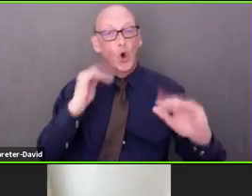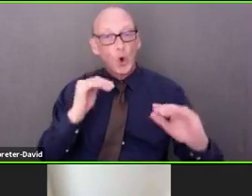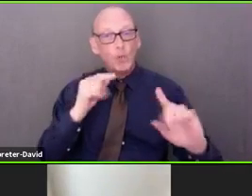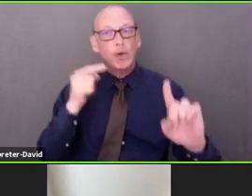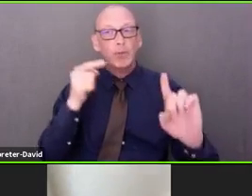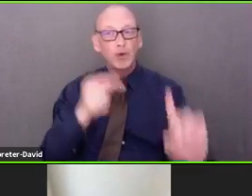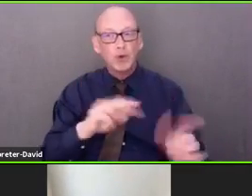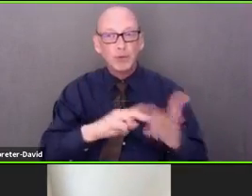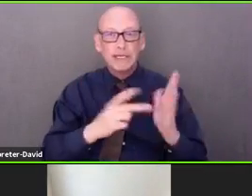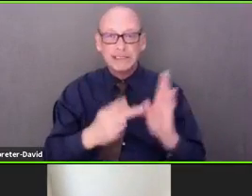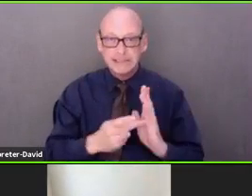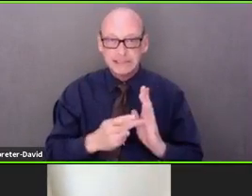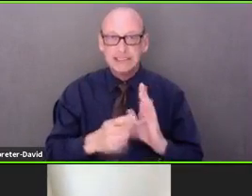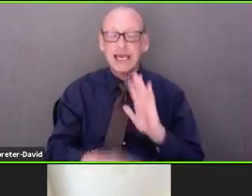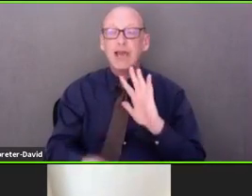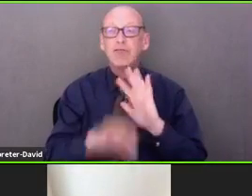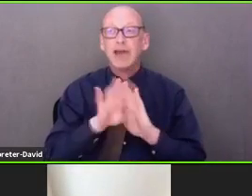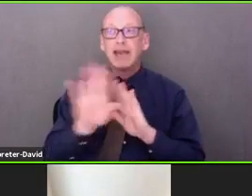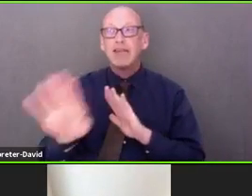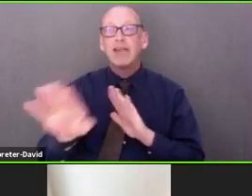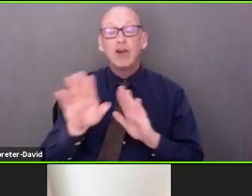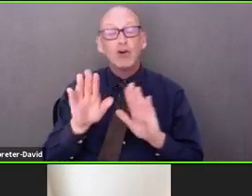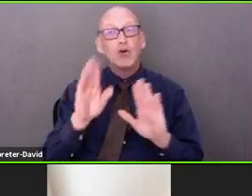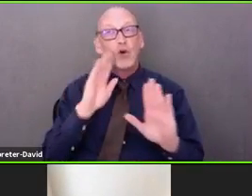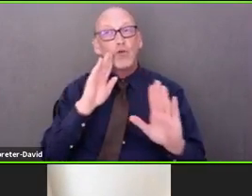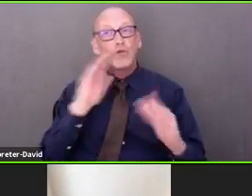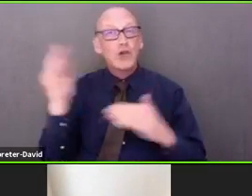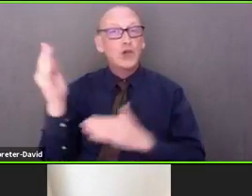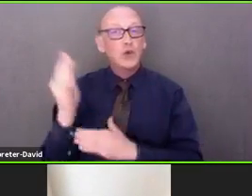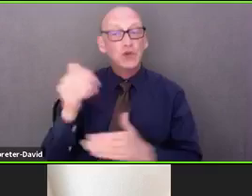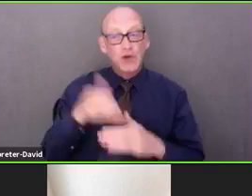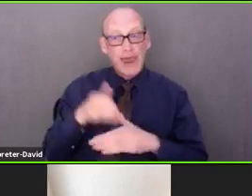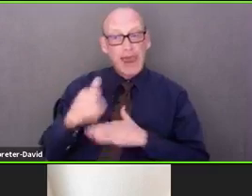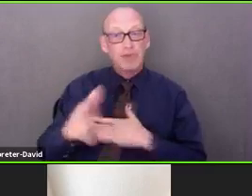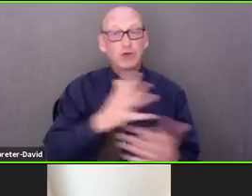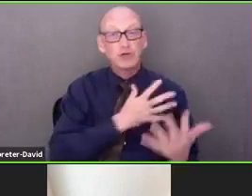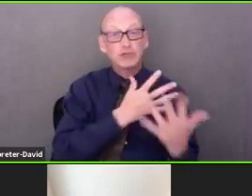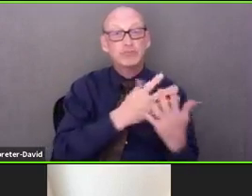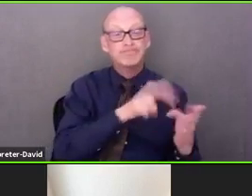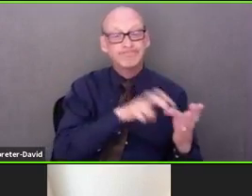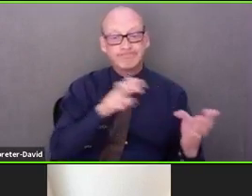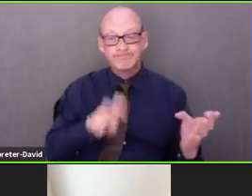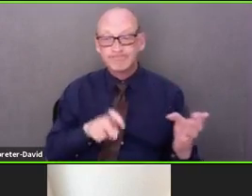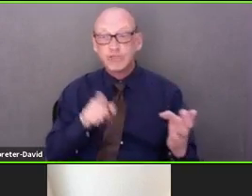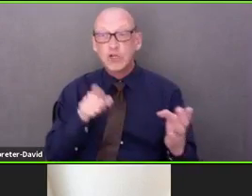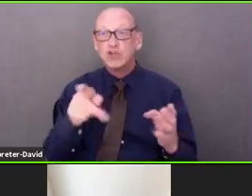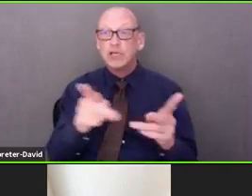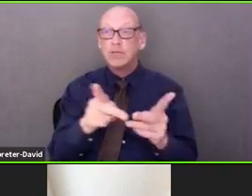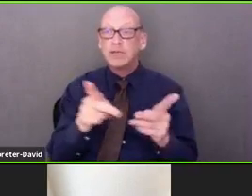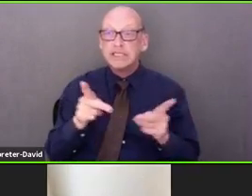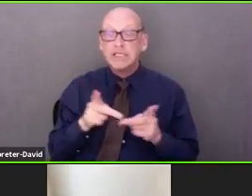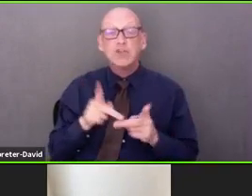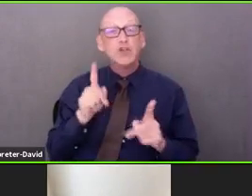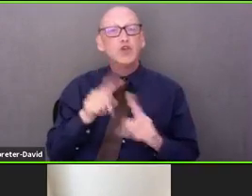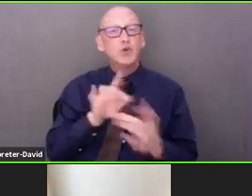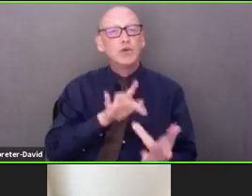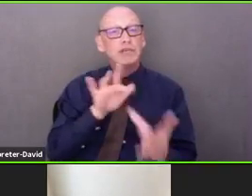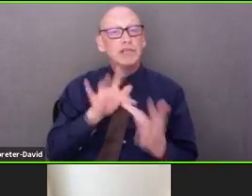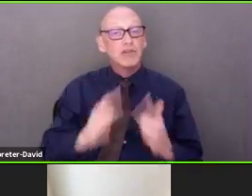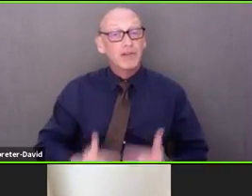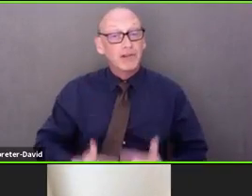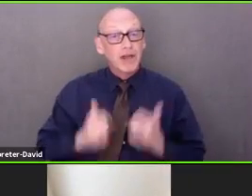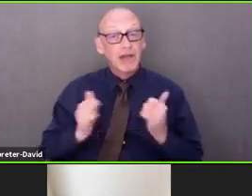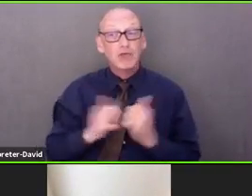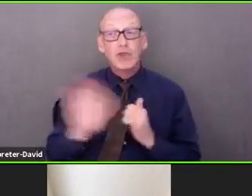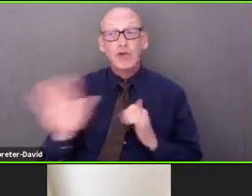futures post-incarceration. She is now in a position to touch lives and empower people with her testimony.